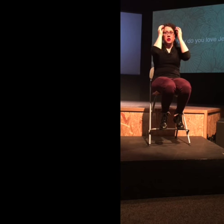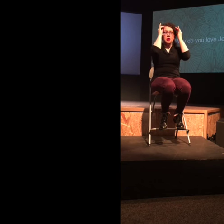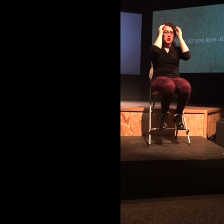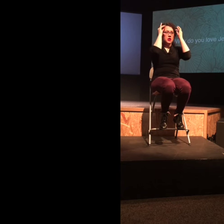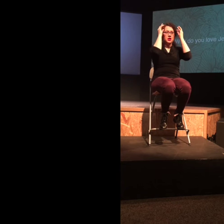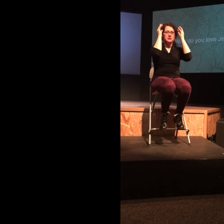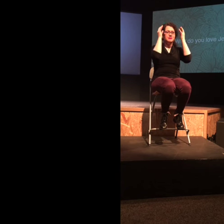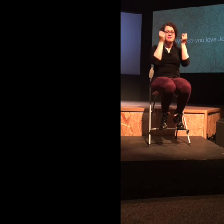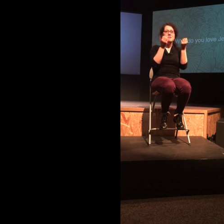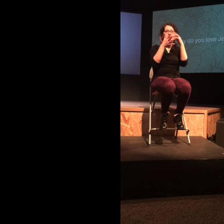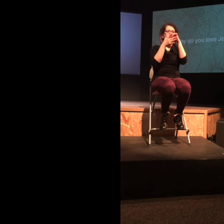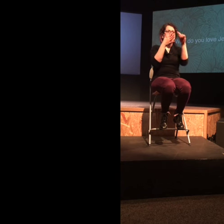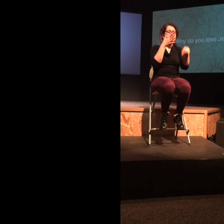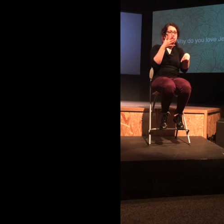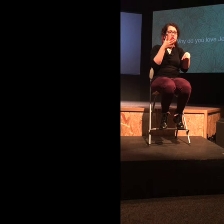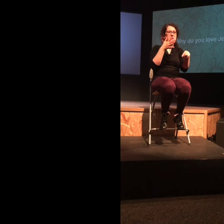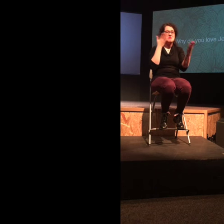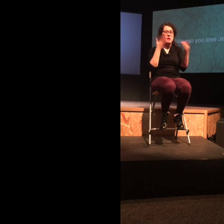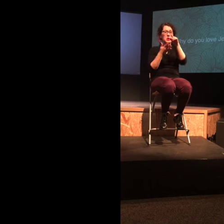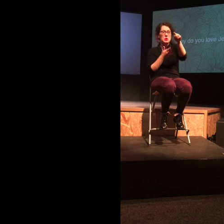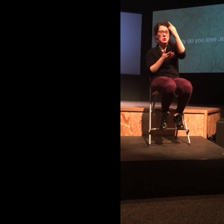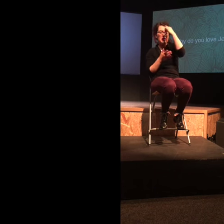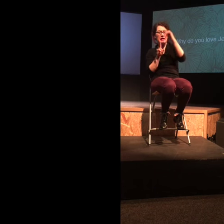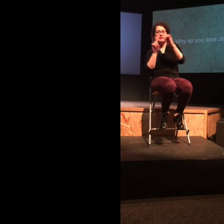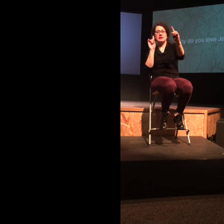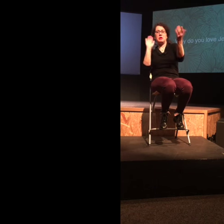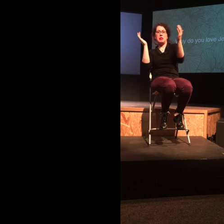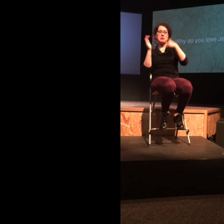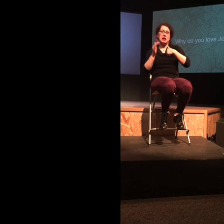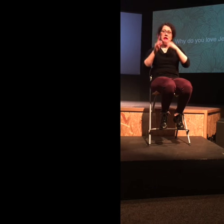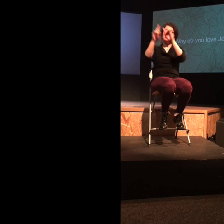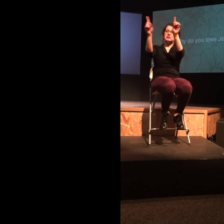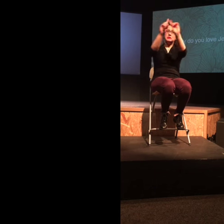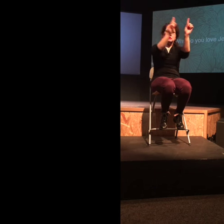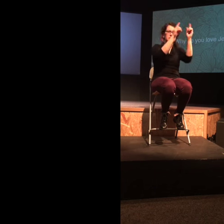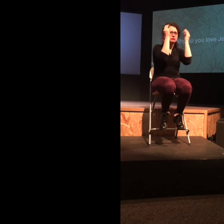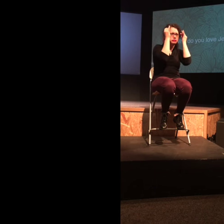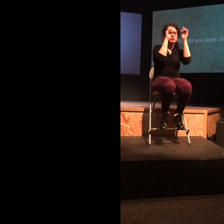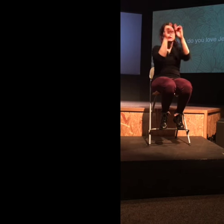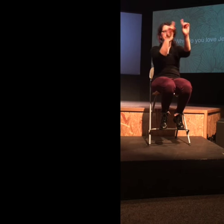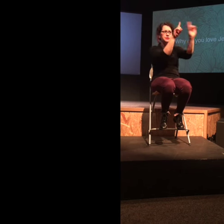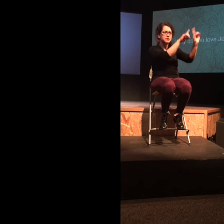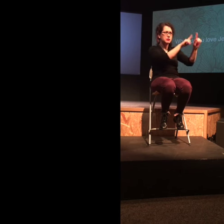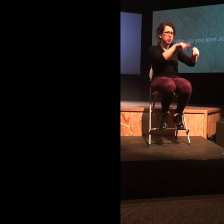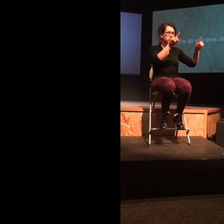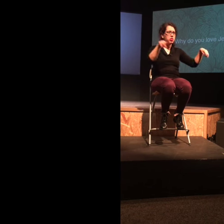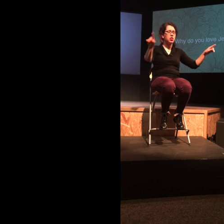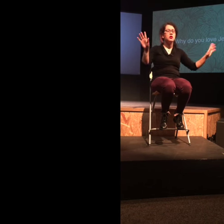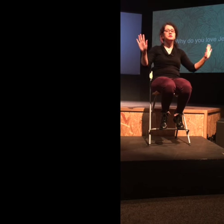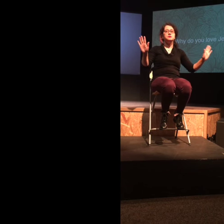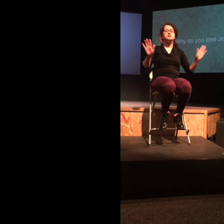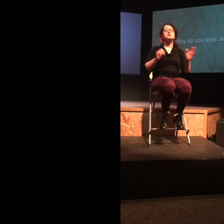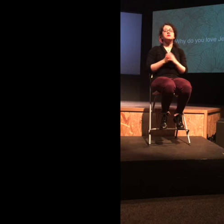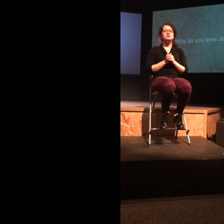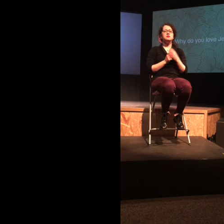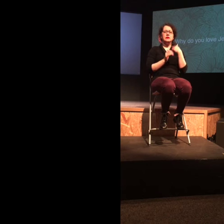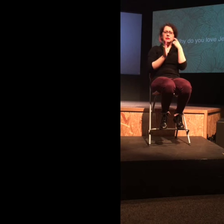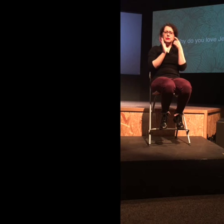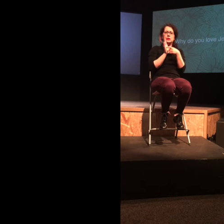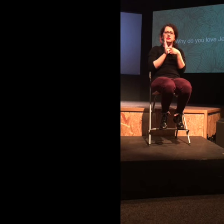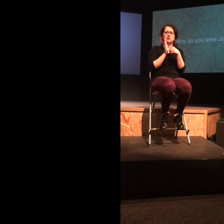you might not be thinking what I'm thinking, you guys might not be thinking what they're thinking, but I have found, though, that there is